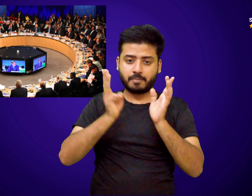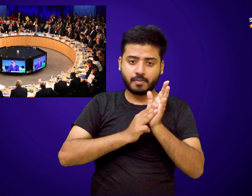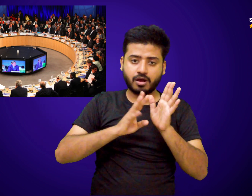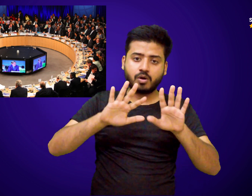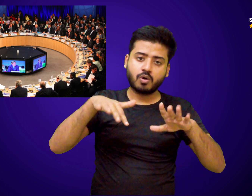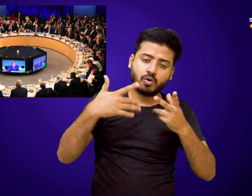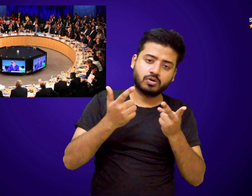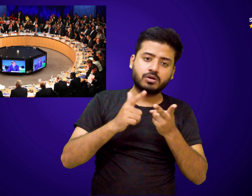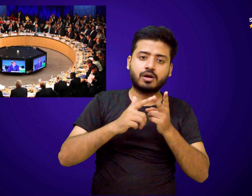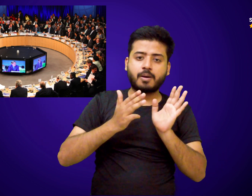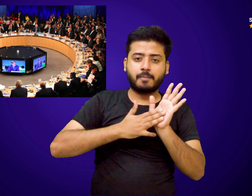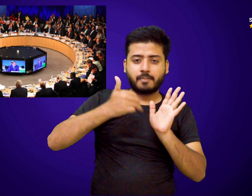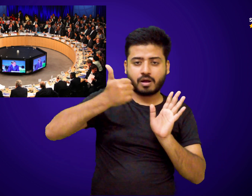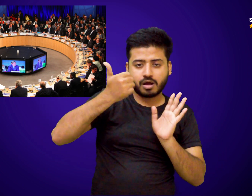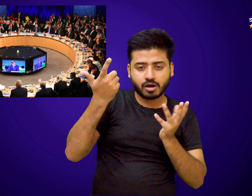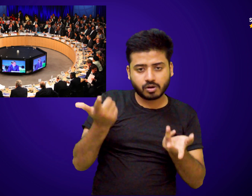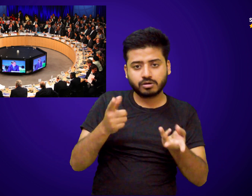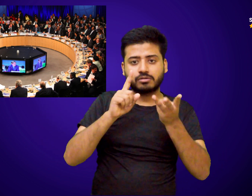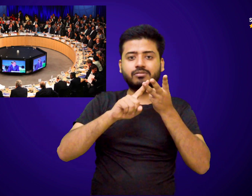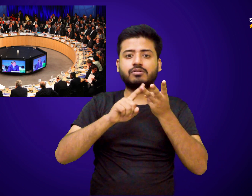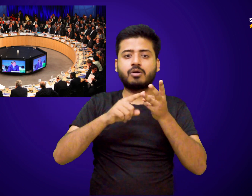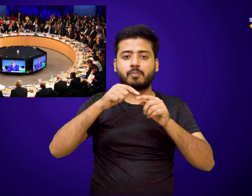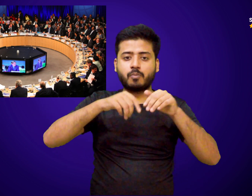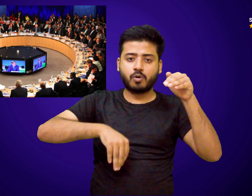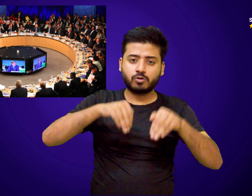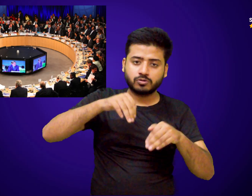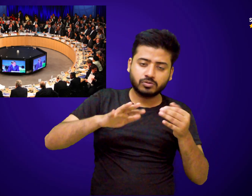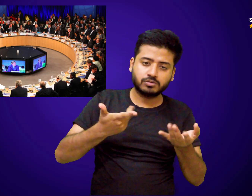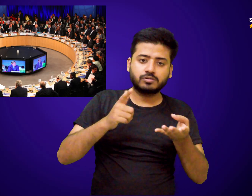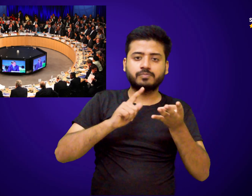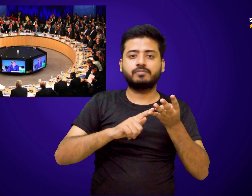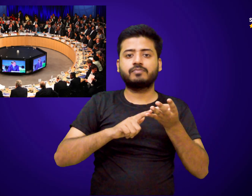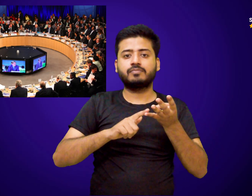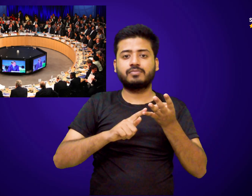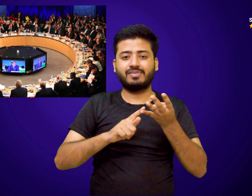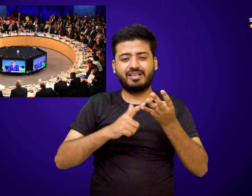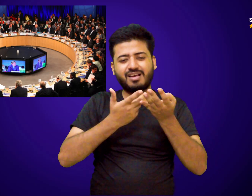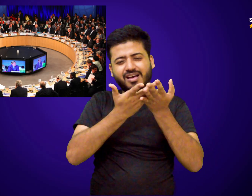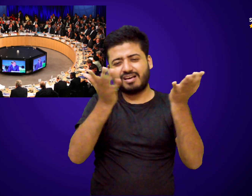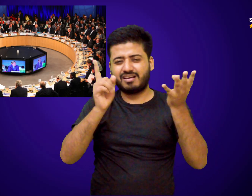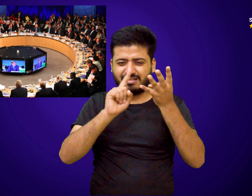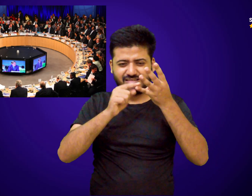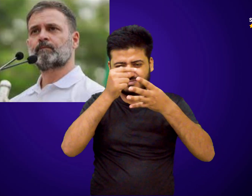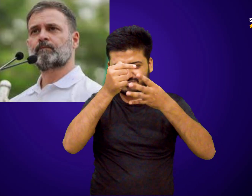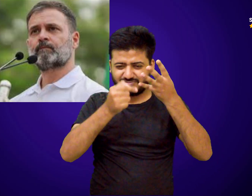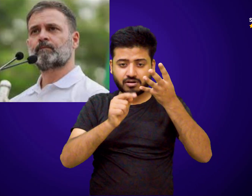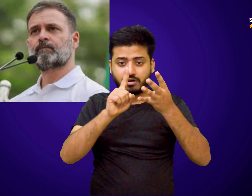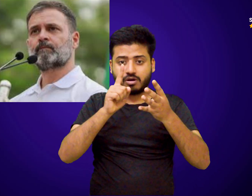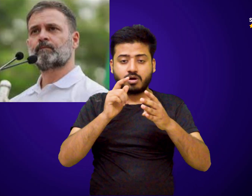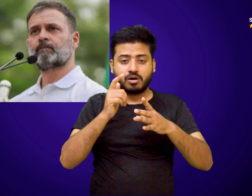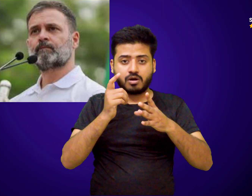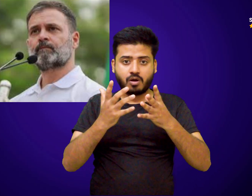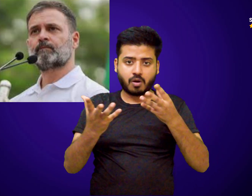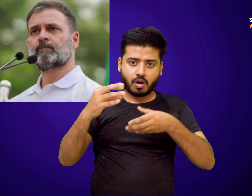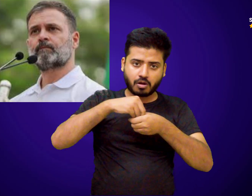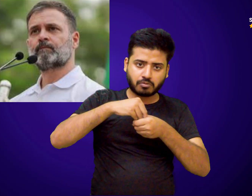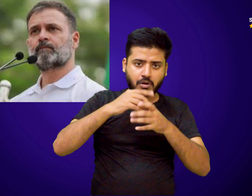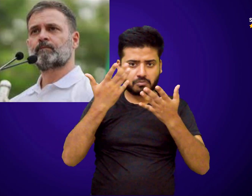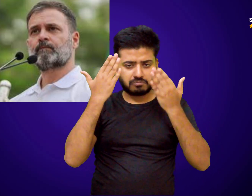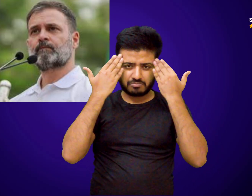to government employees traveling abroad for official duties. The term passbook in this context refers to a bank passbook,